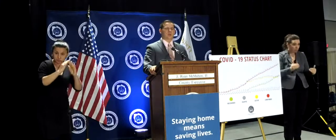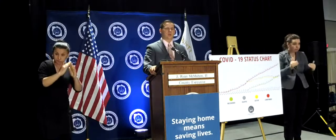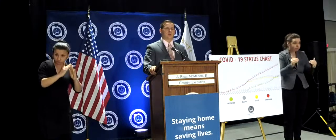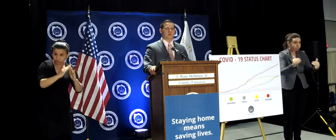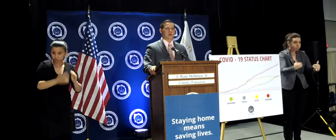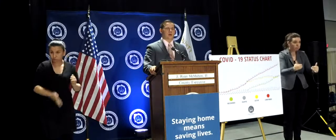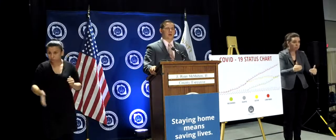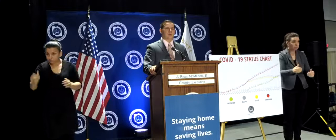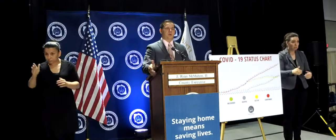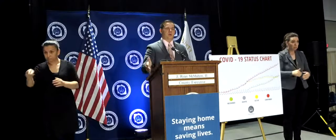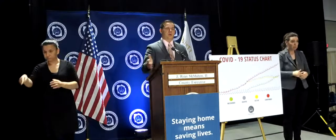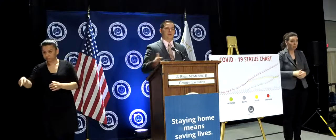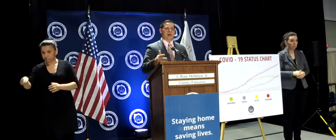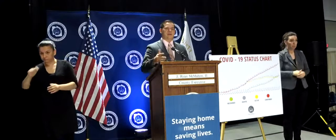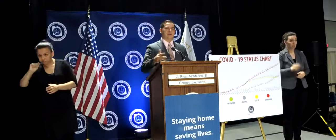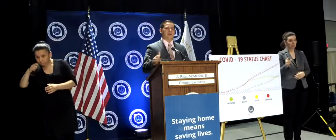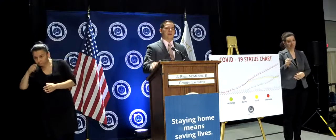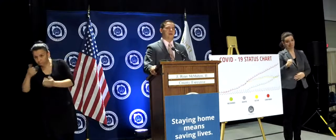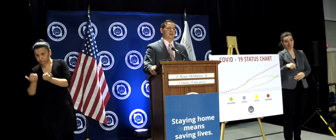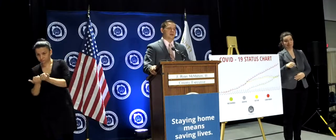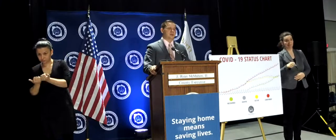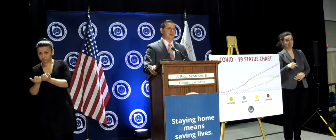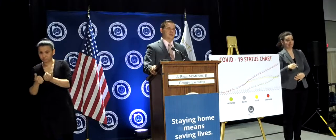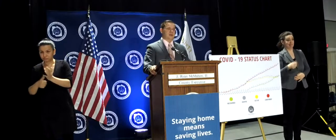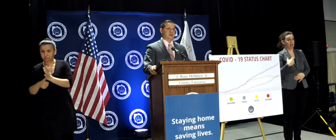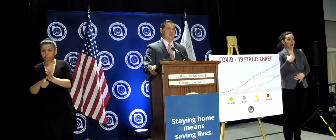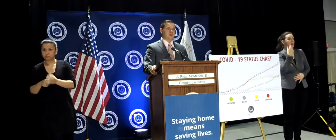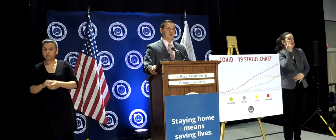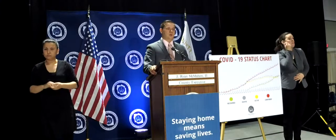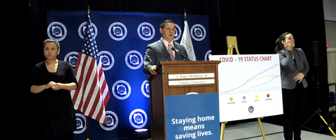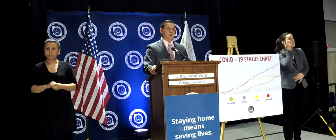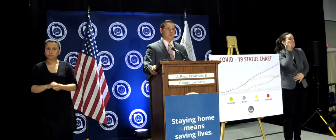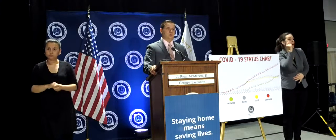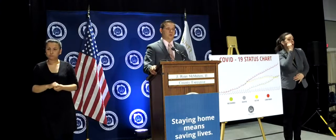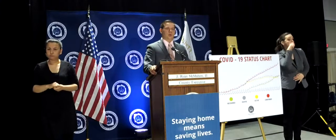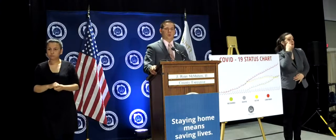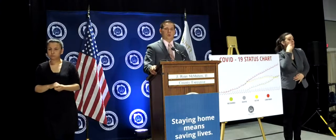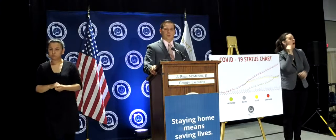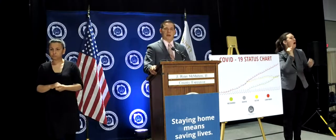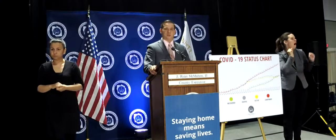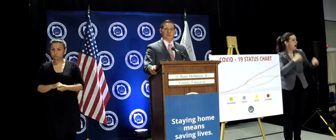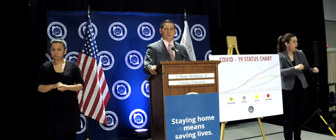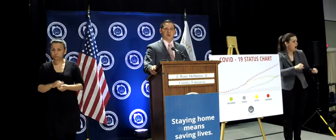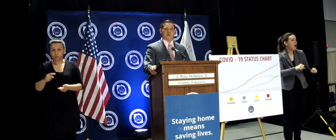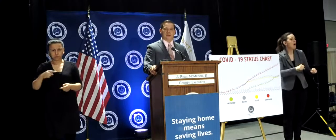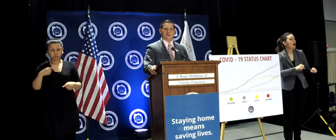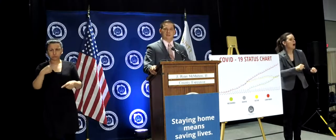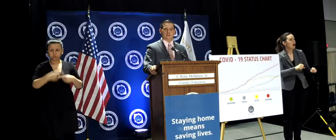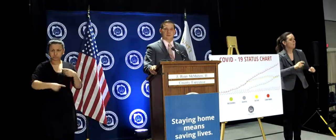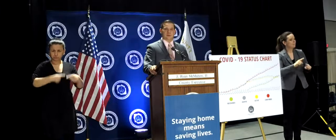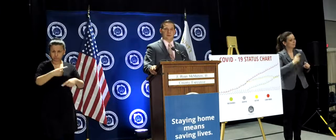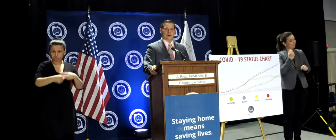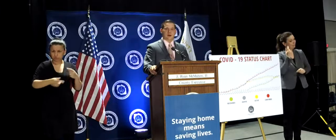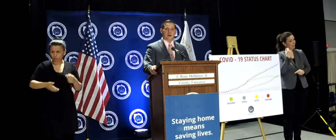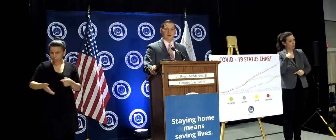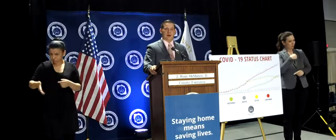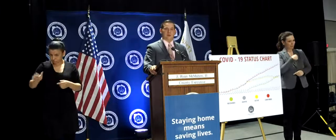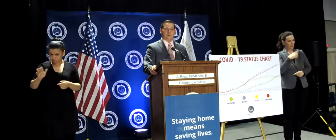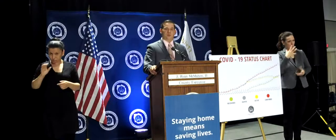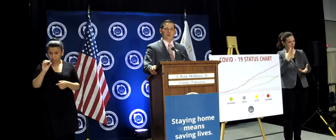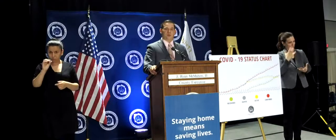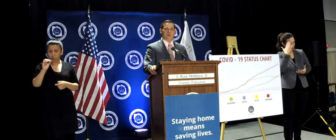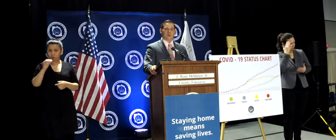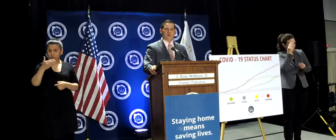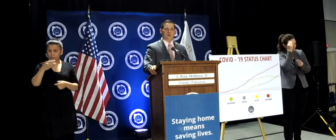we're appreciative of bringing more capacity in. It's just we're the local response to COVID-19. Your